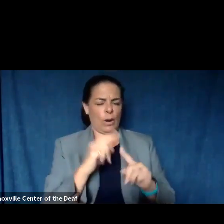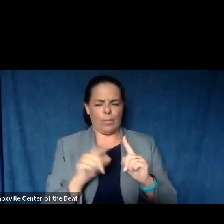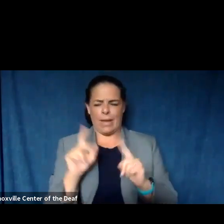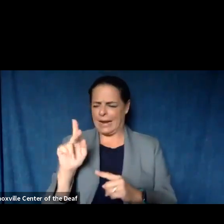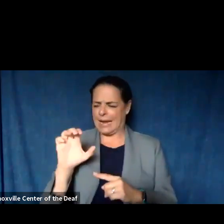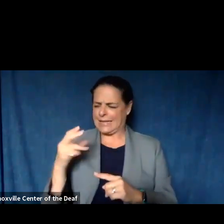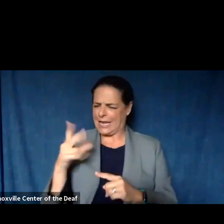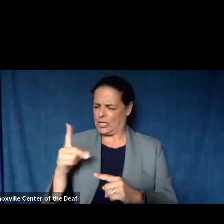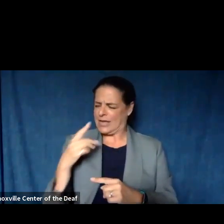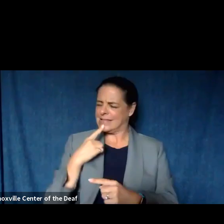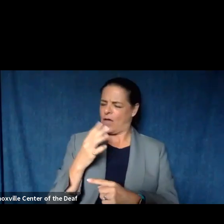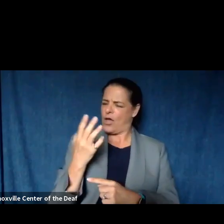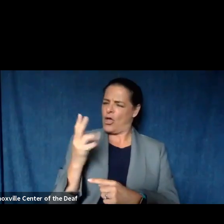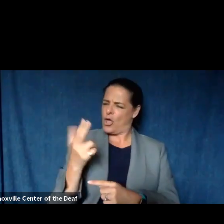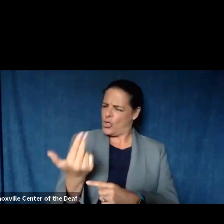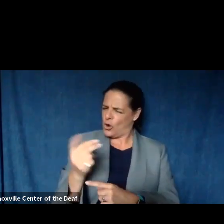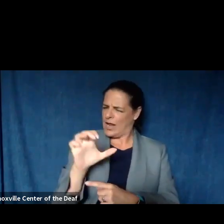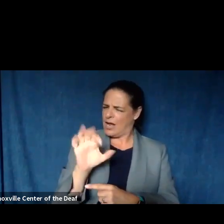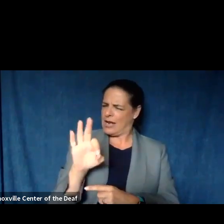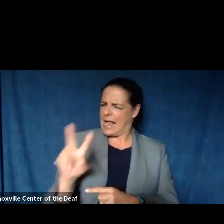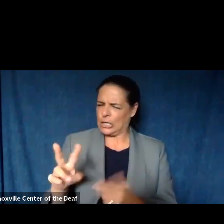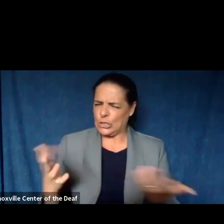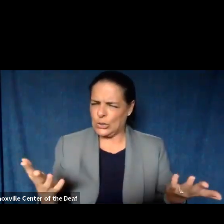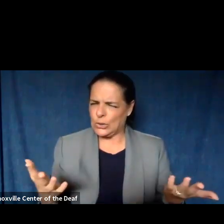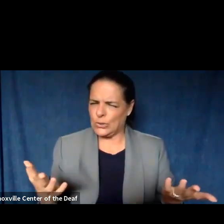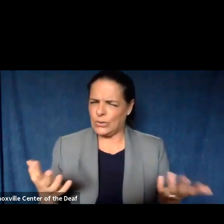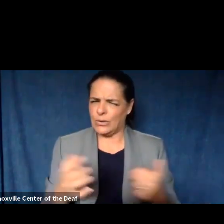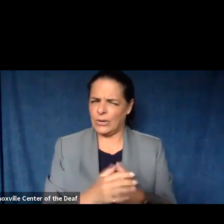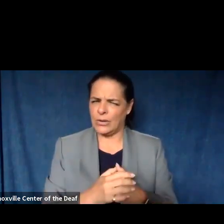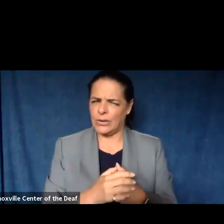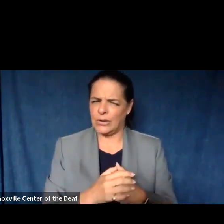it as 1,392.